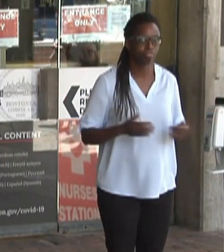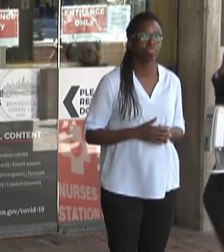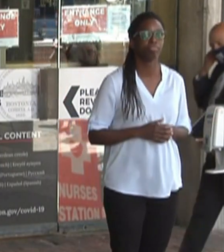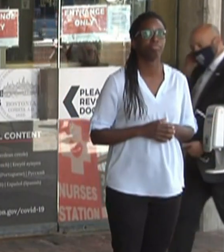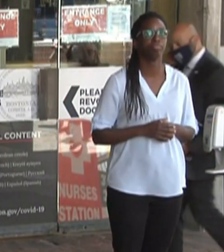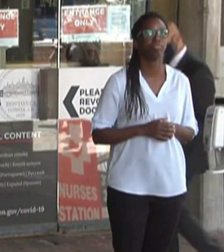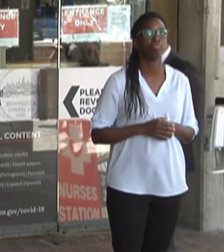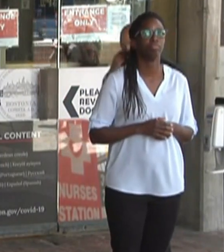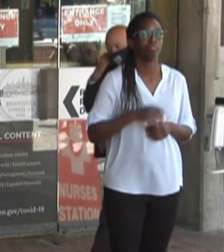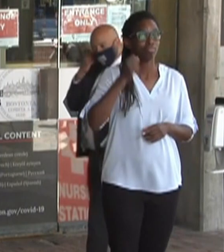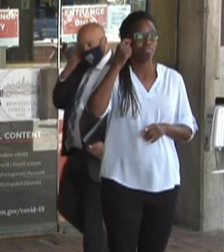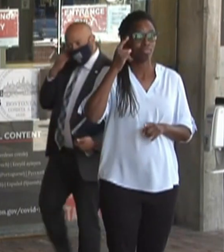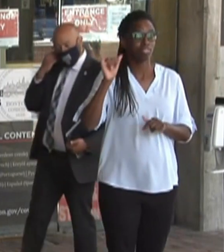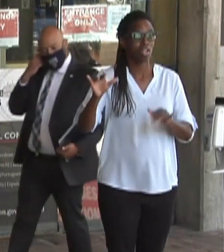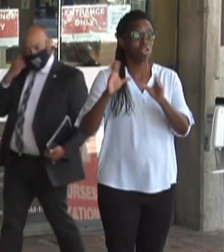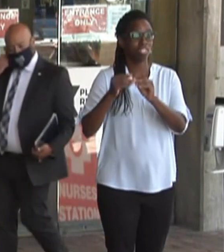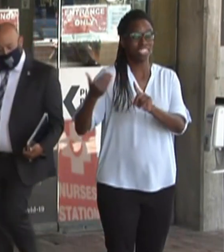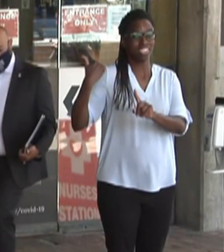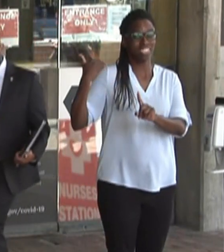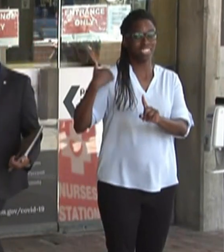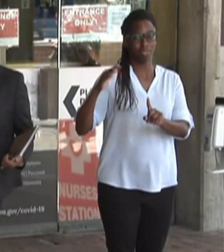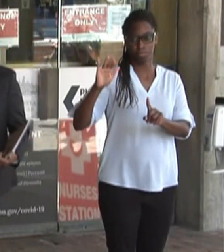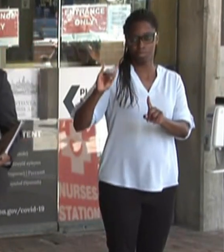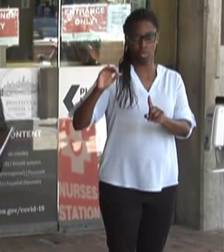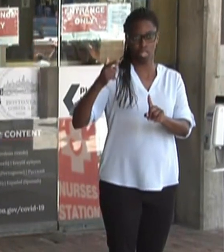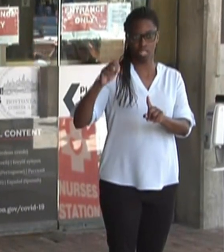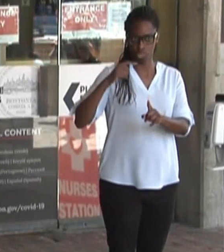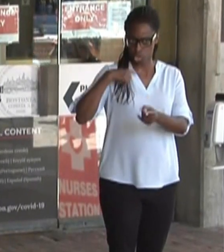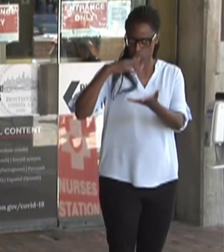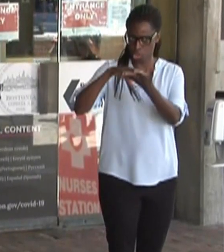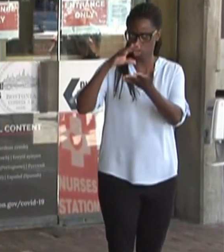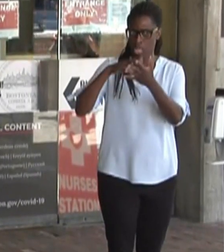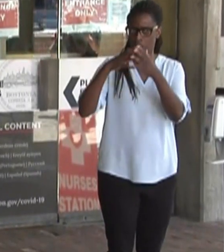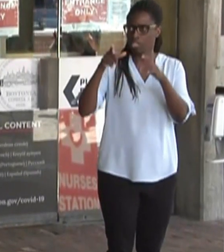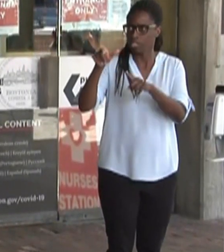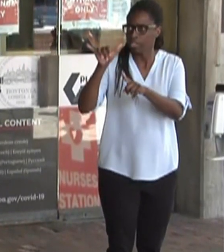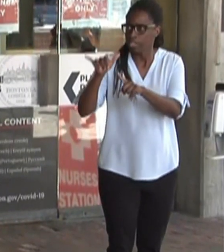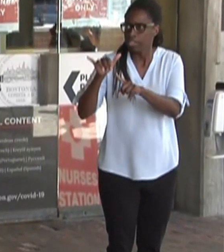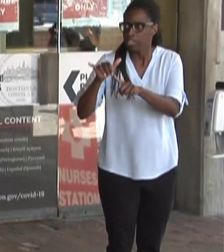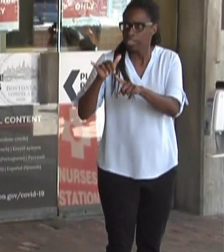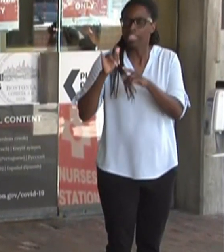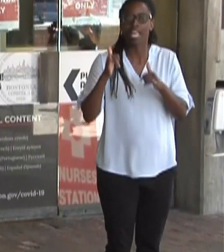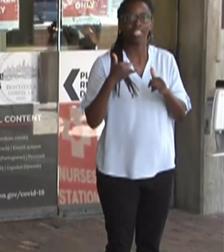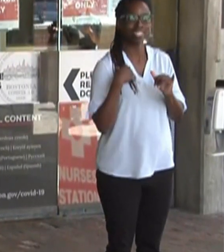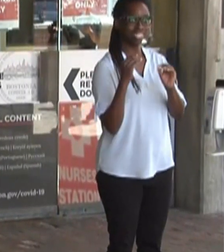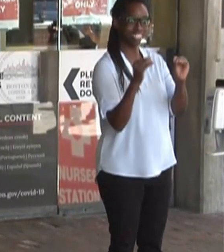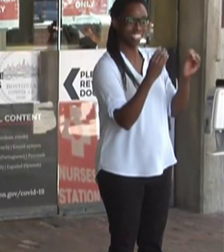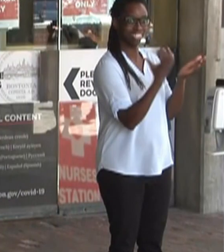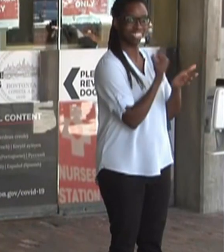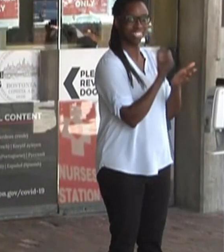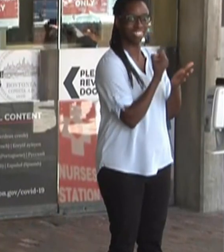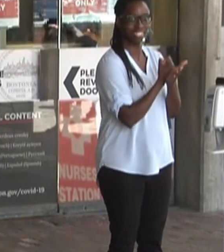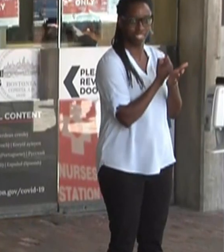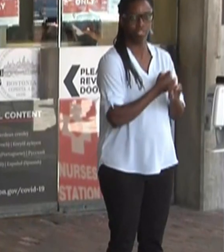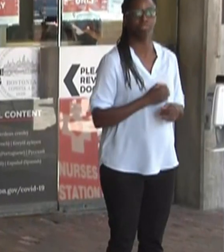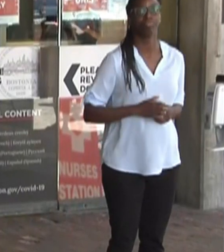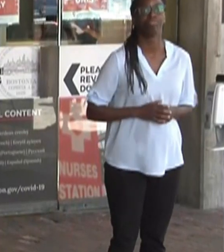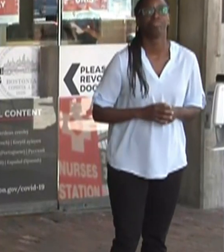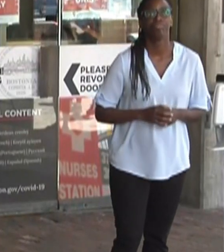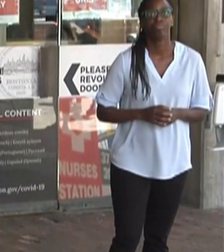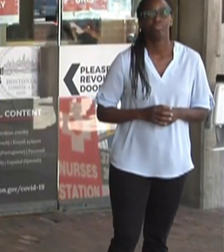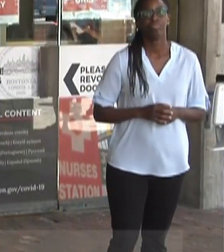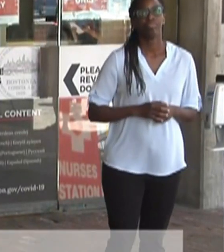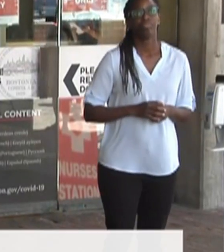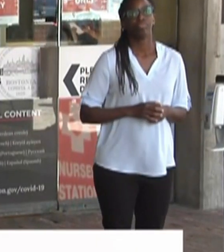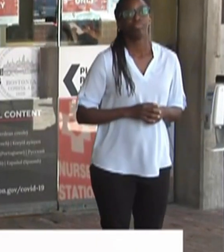so people can understand fully what that meant. Yeah, sorry, just one thing. Absolutely. I mean, the definition of